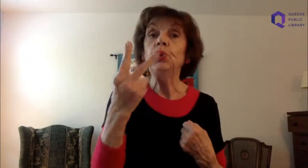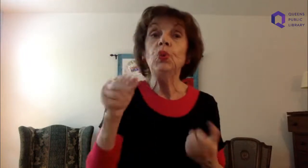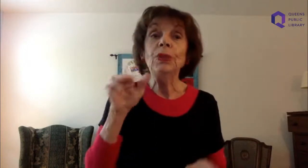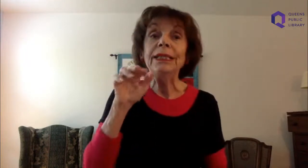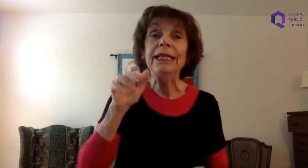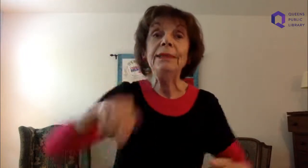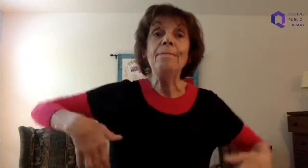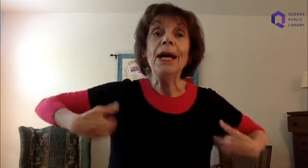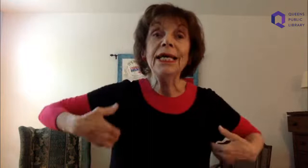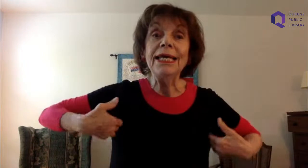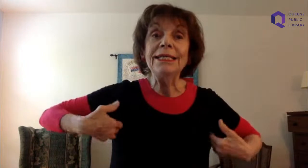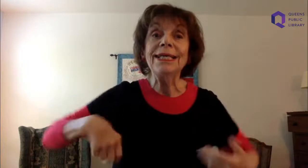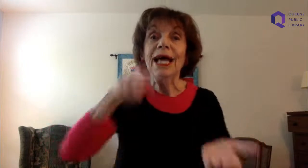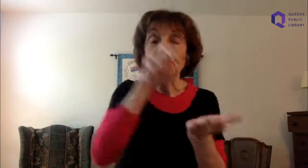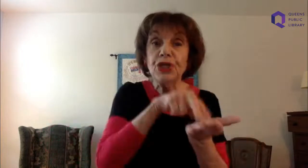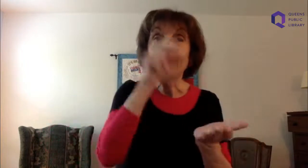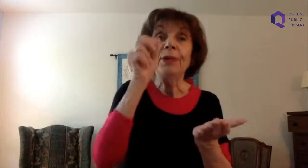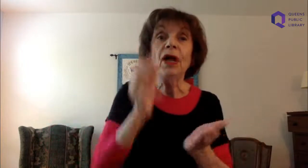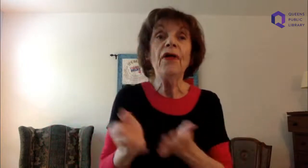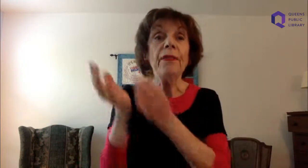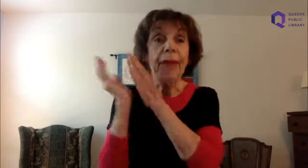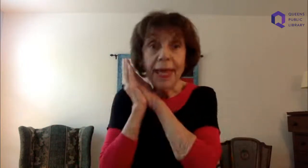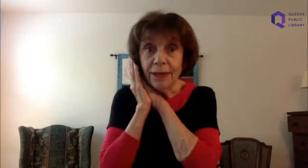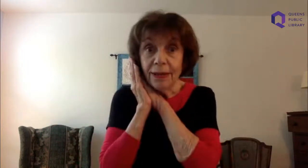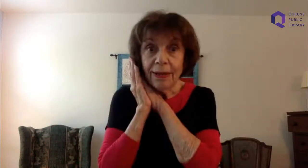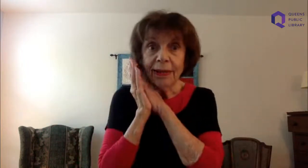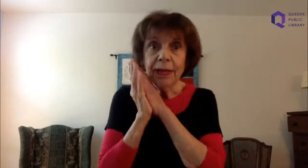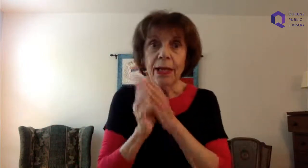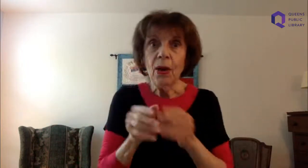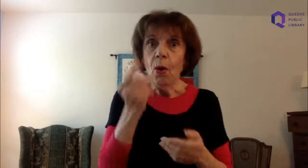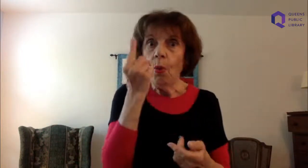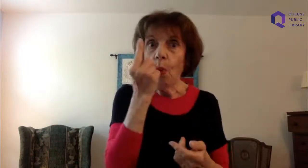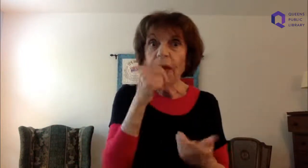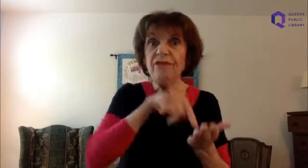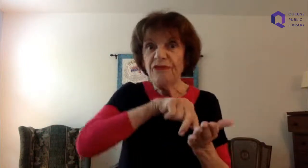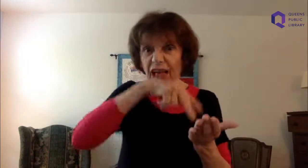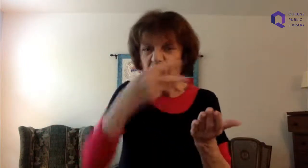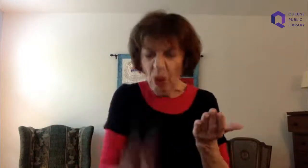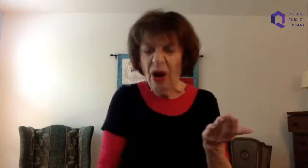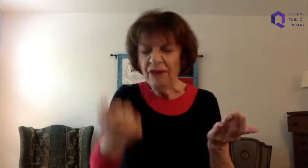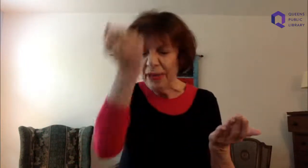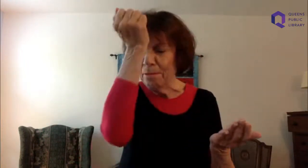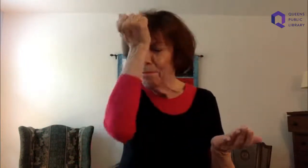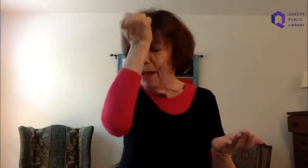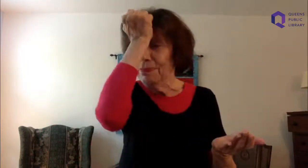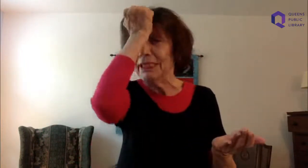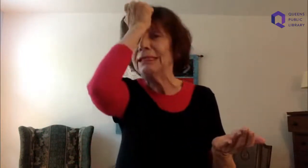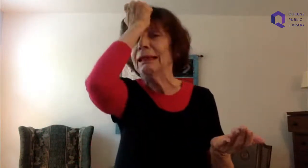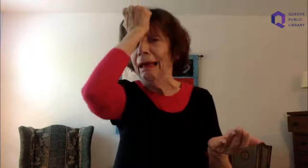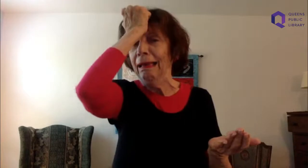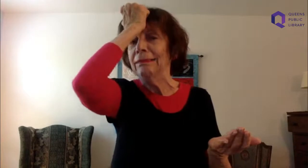Two little monkeys jumping on the bed. One fell off and bumped his head.